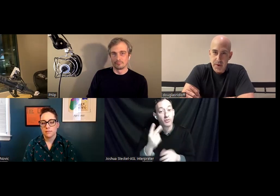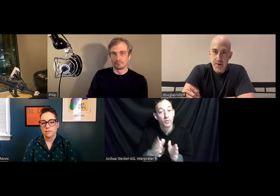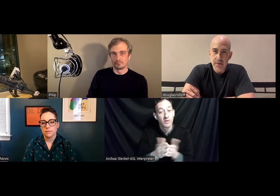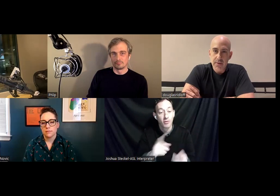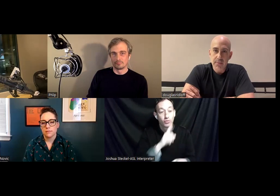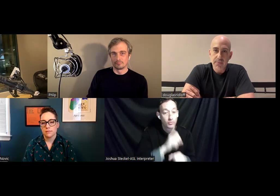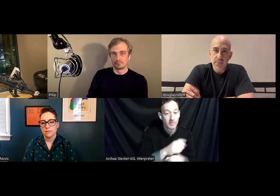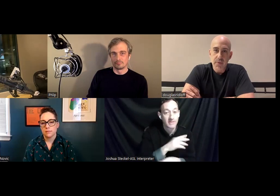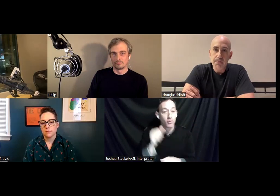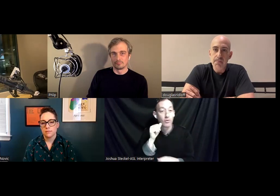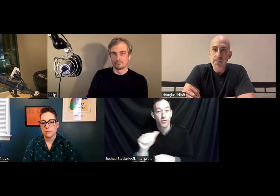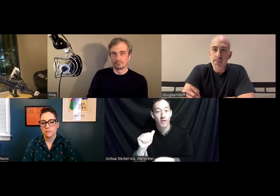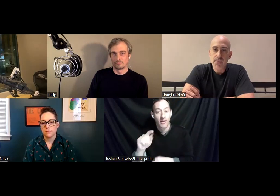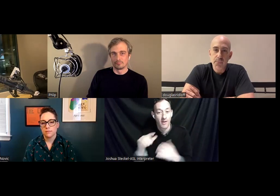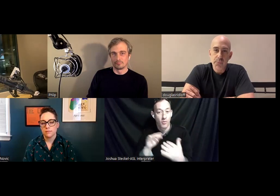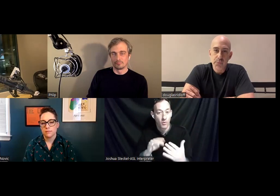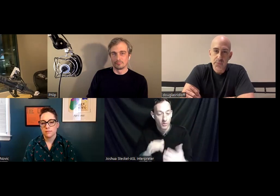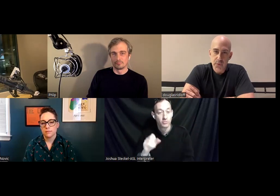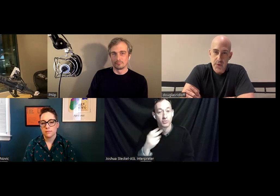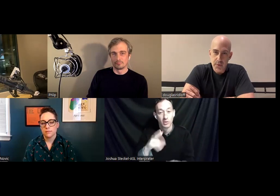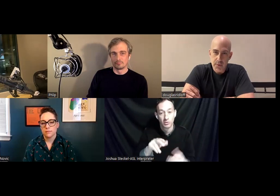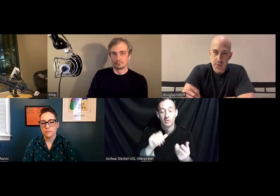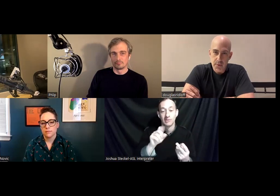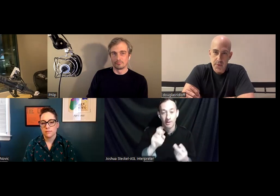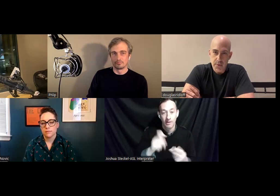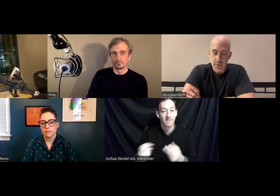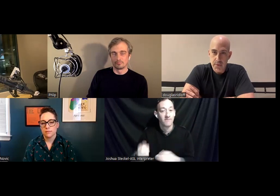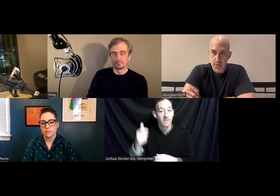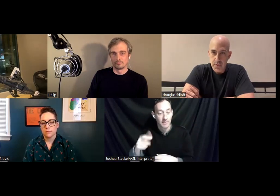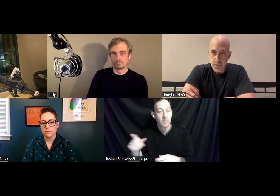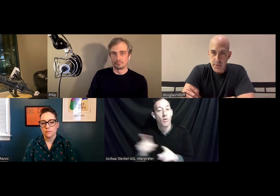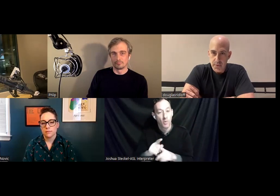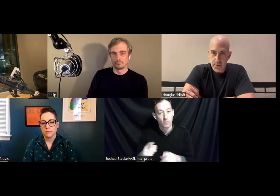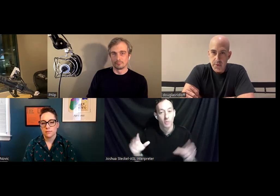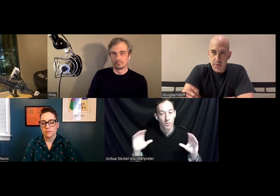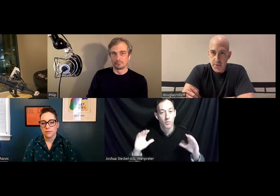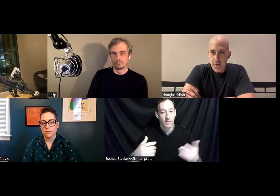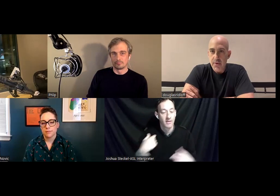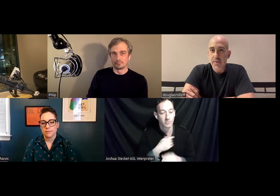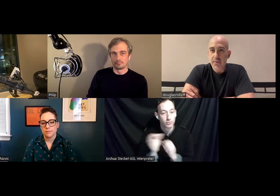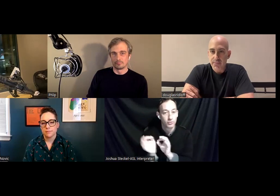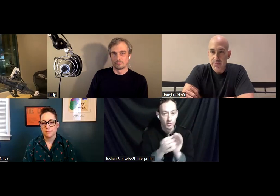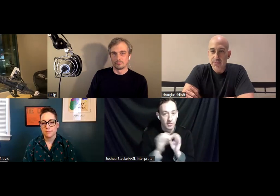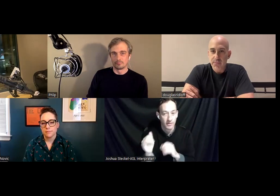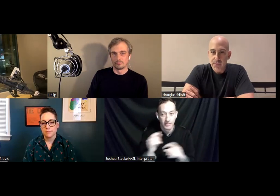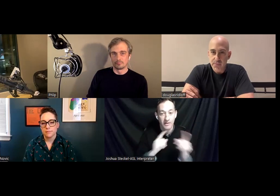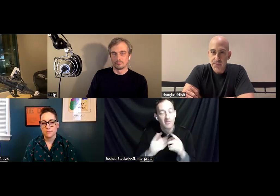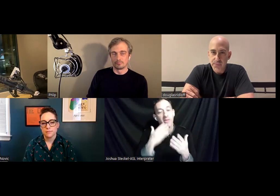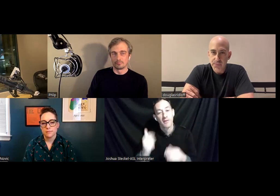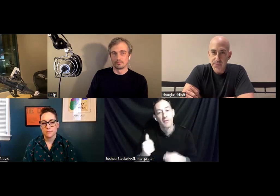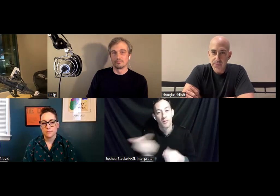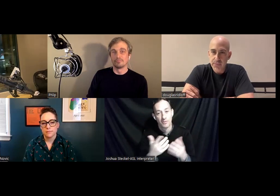Biz and Girl at War. Joshua Steckel and Flip Wilson have also been with us interpreting in this conversation. Thank you all so